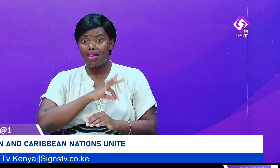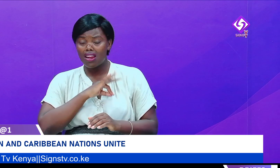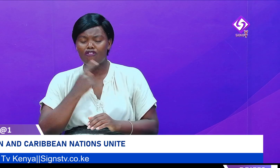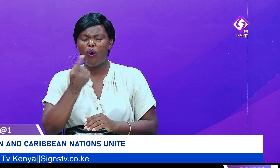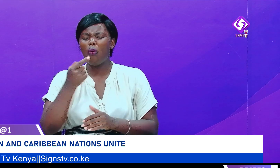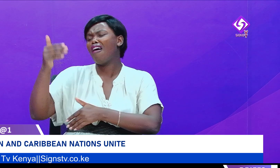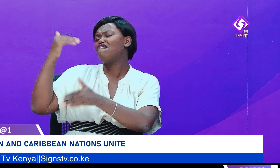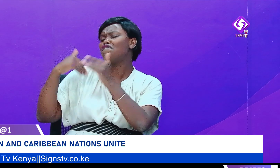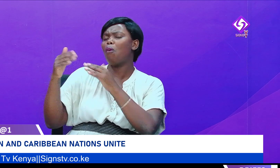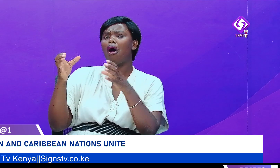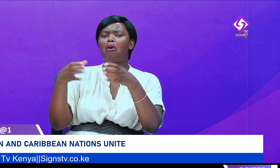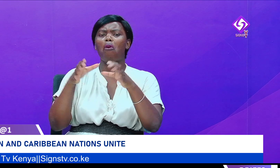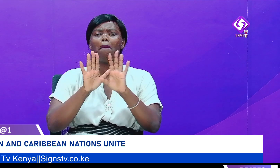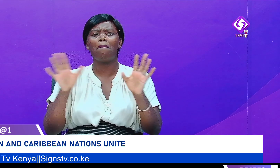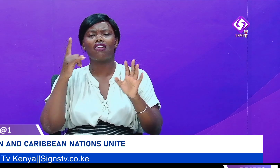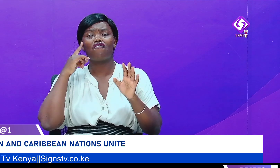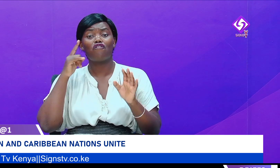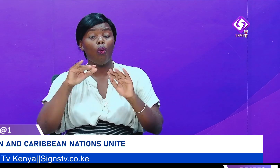colonial powers.